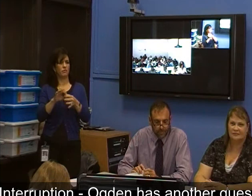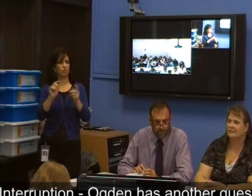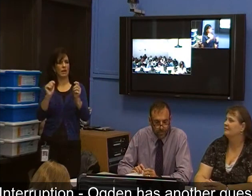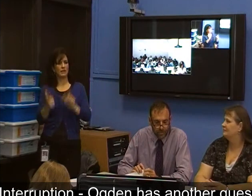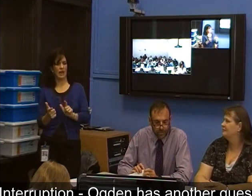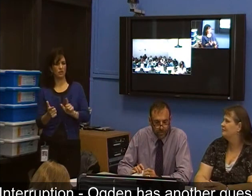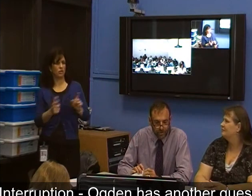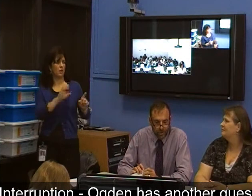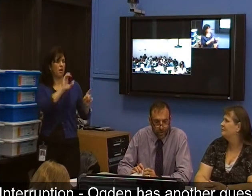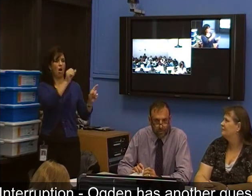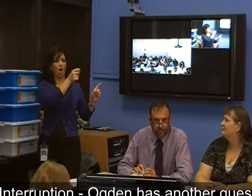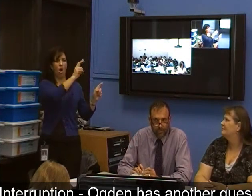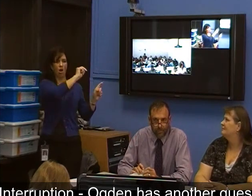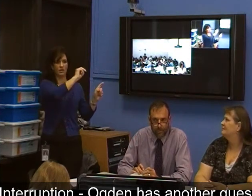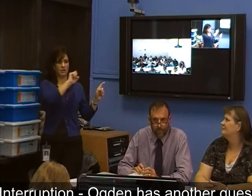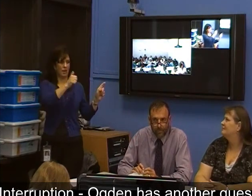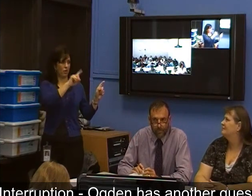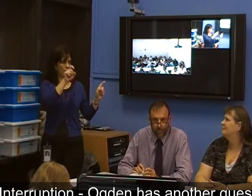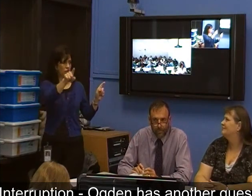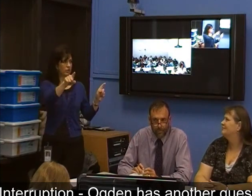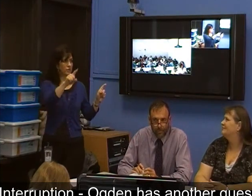another question. Sure.